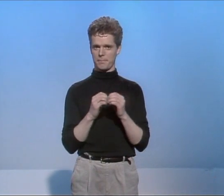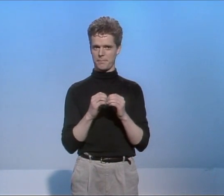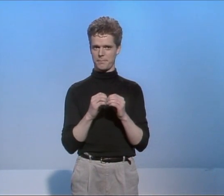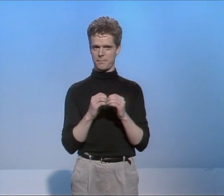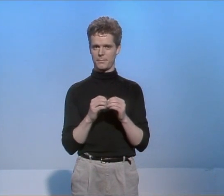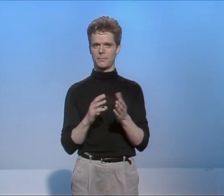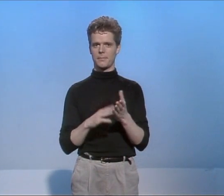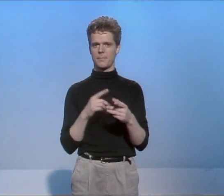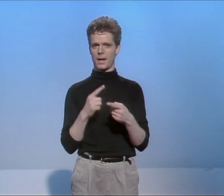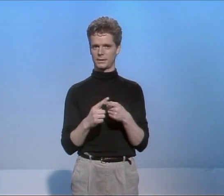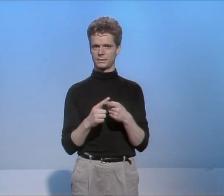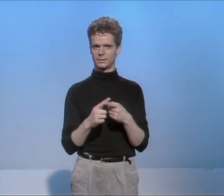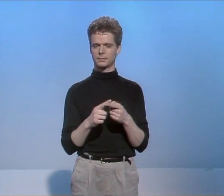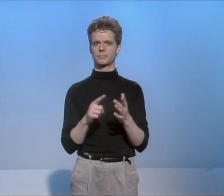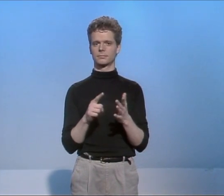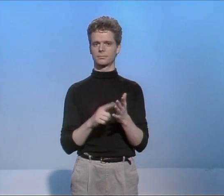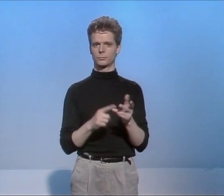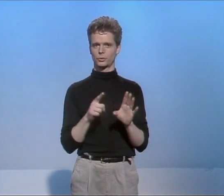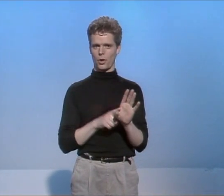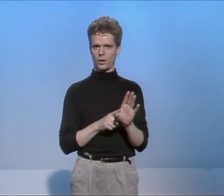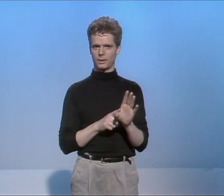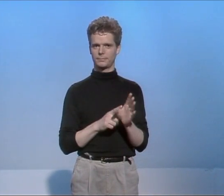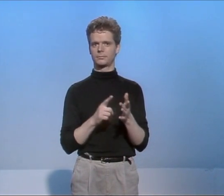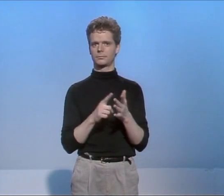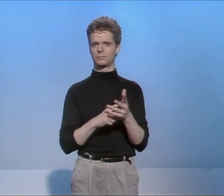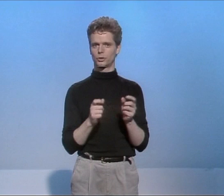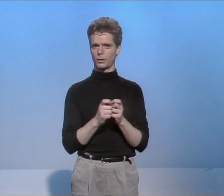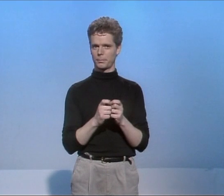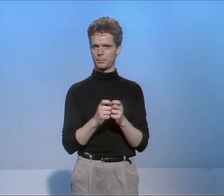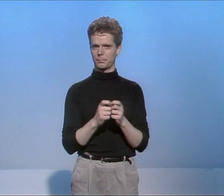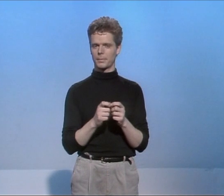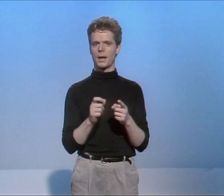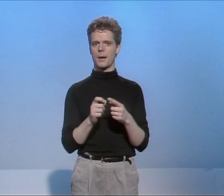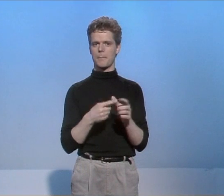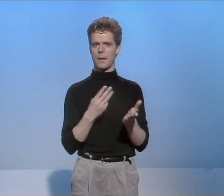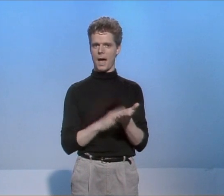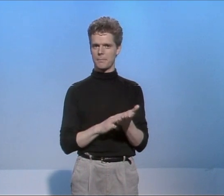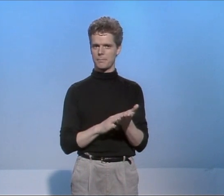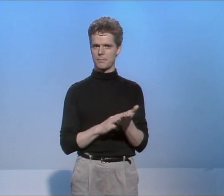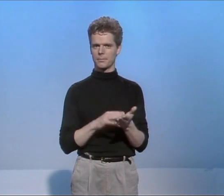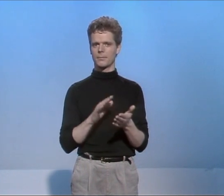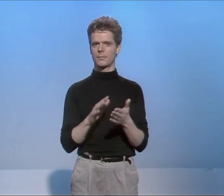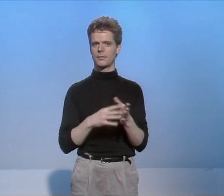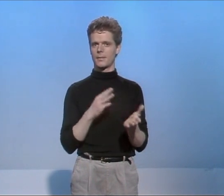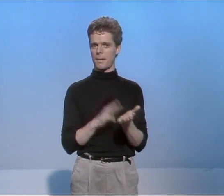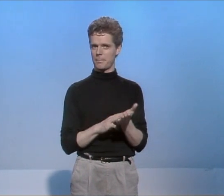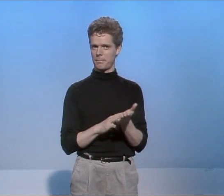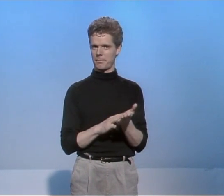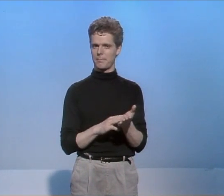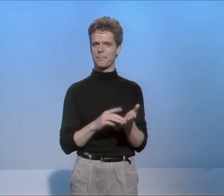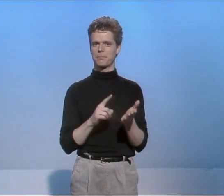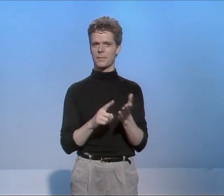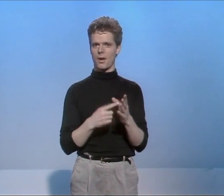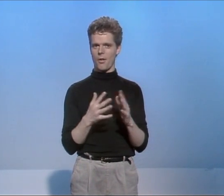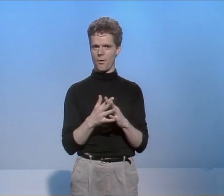Bob, Max, Joy, Job, Pam, Ham,